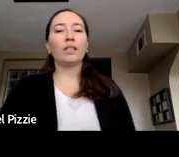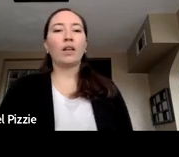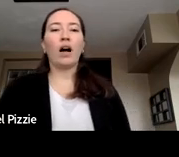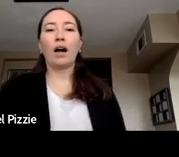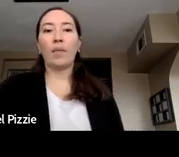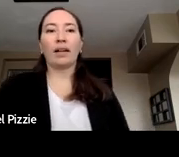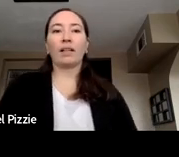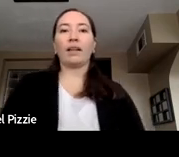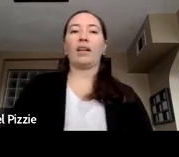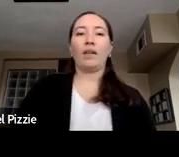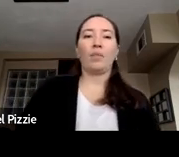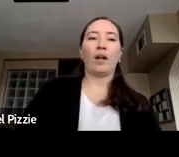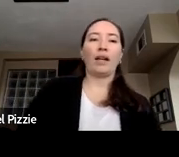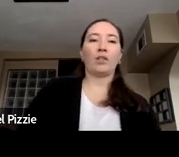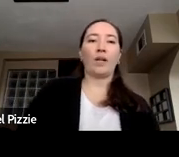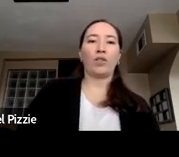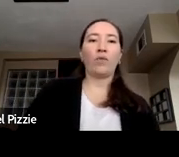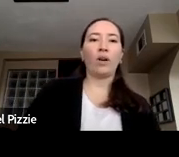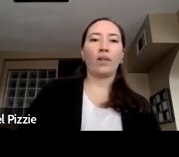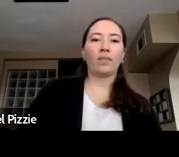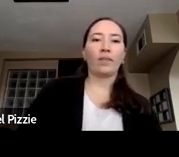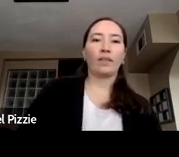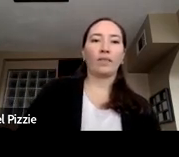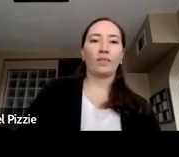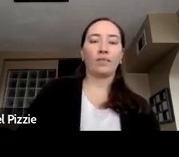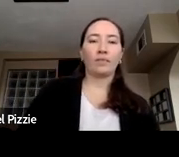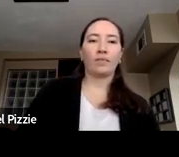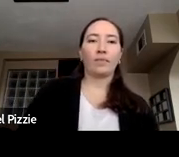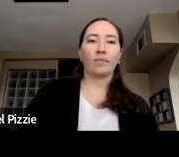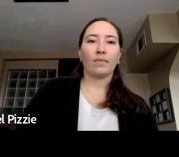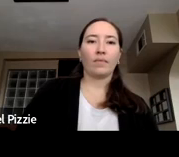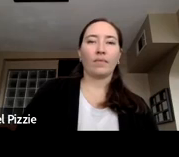So this automatically numbered as question 4.